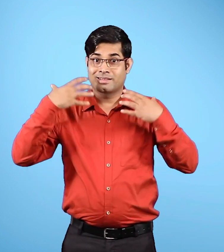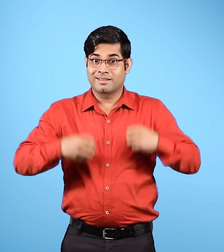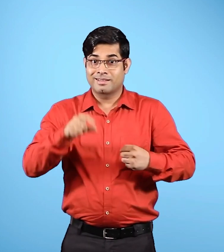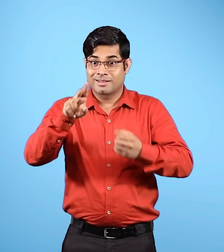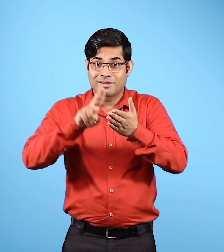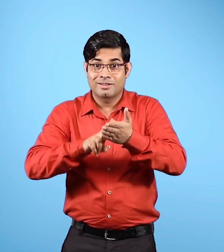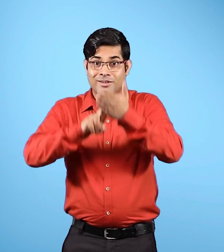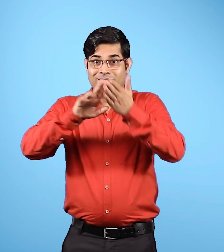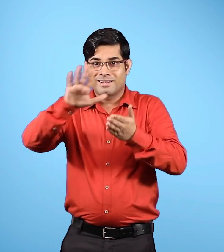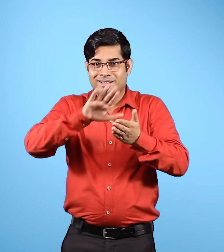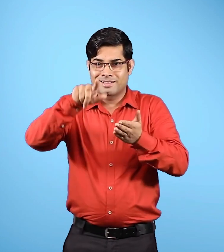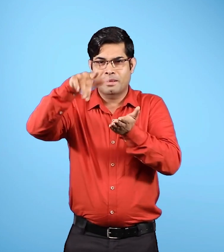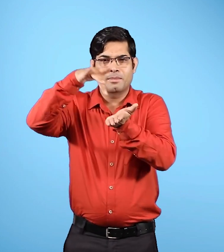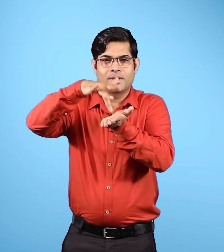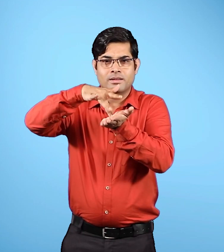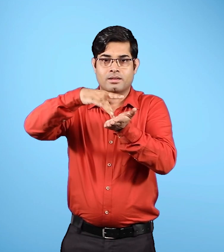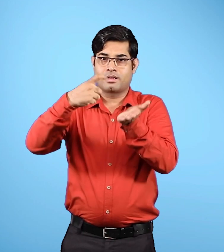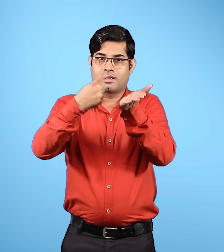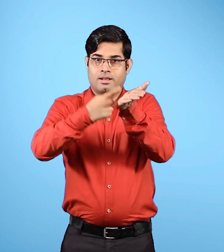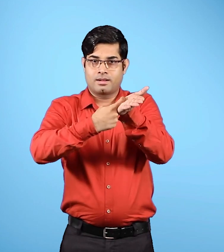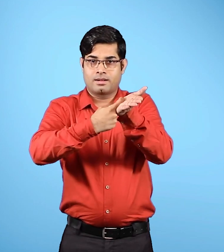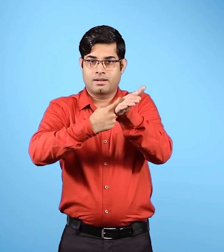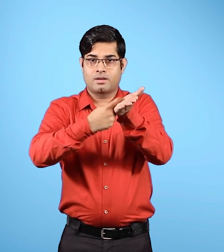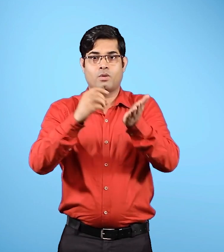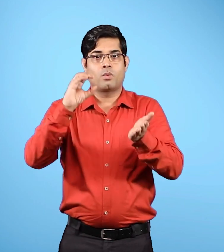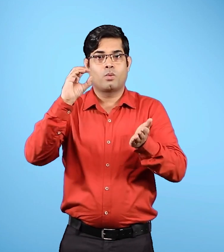Rosetta is a town on the north coast of Egypt.